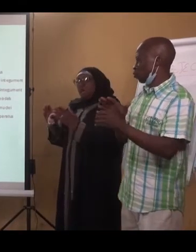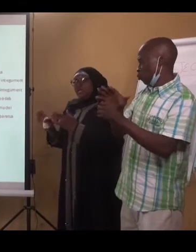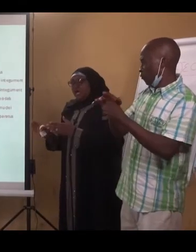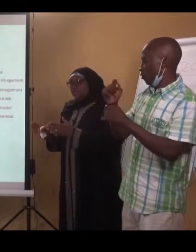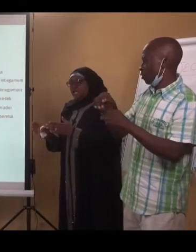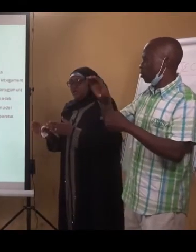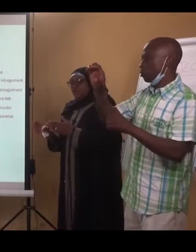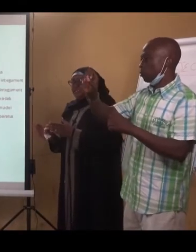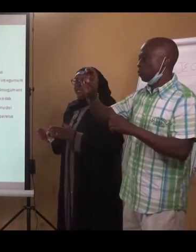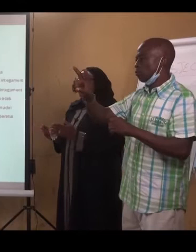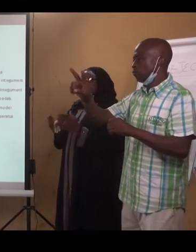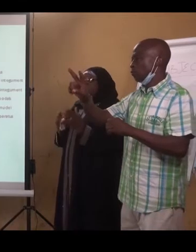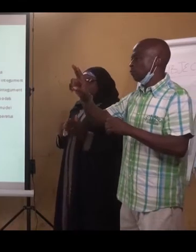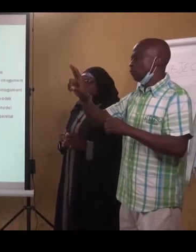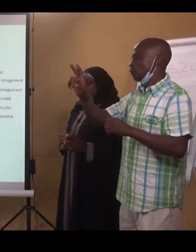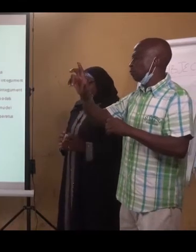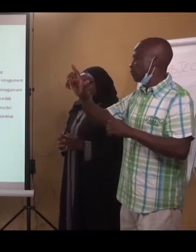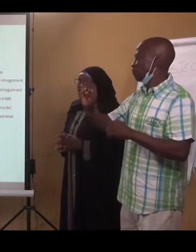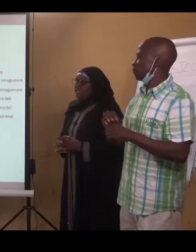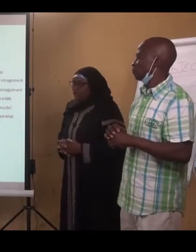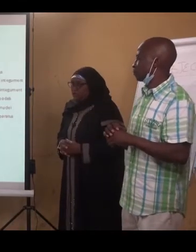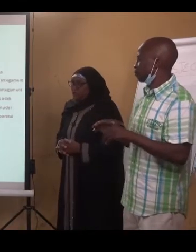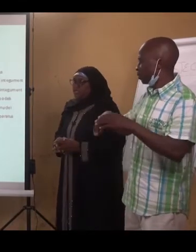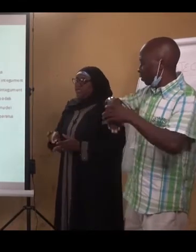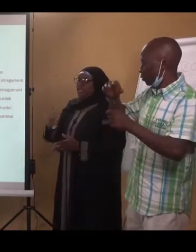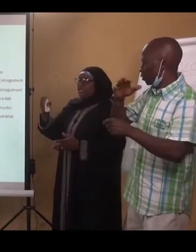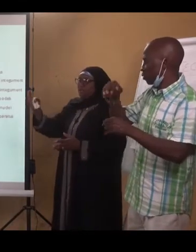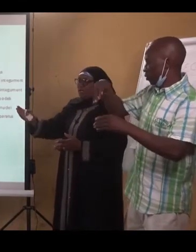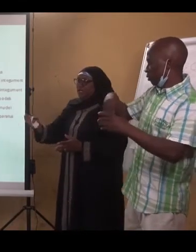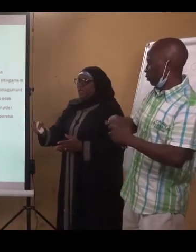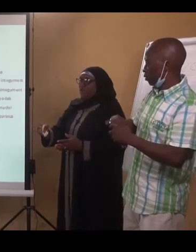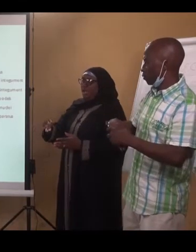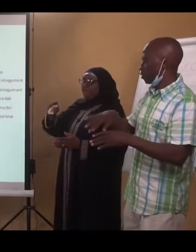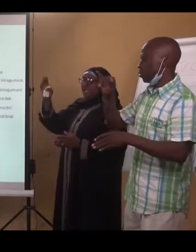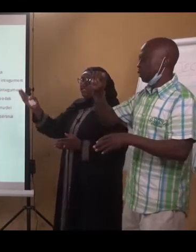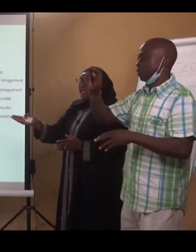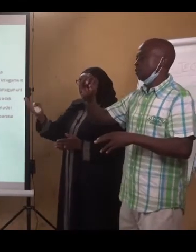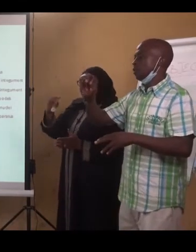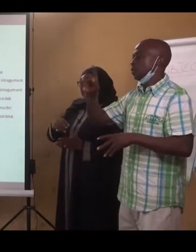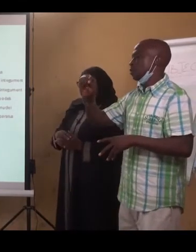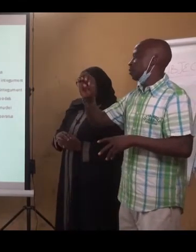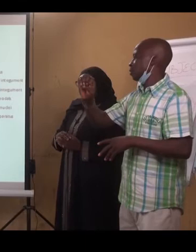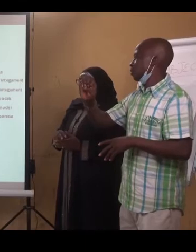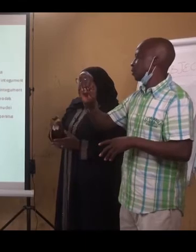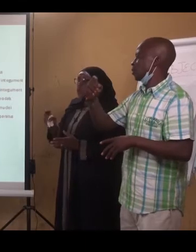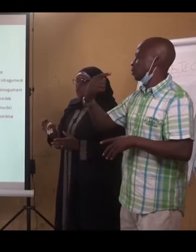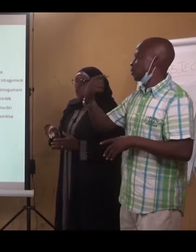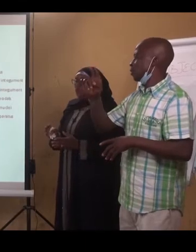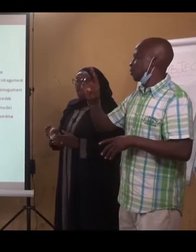outer integument and the inner integument. Just like in the pollen grain, we have the exine and the intine. Also, the ovule has